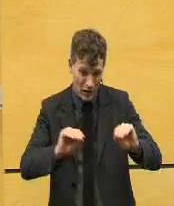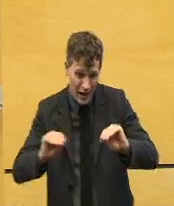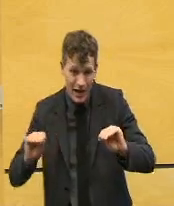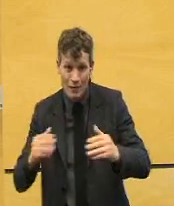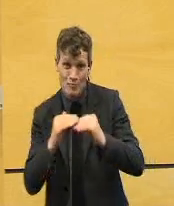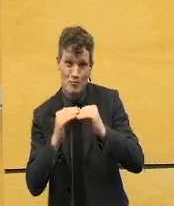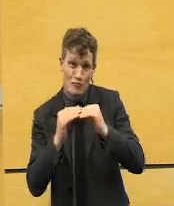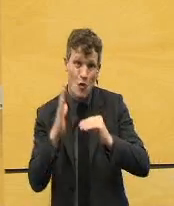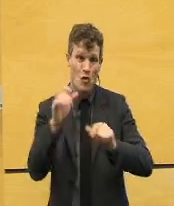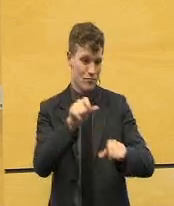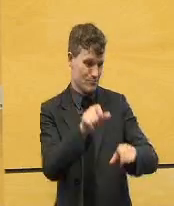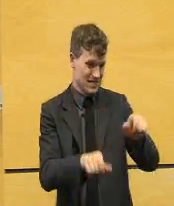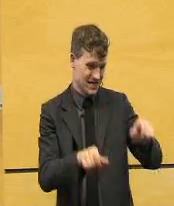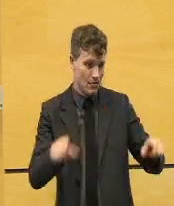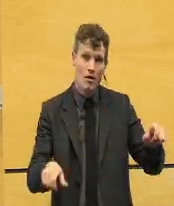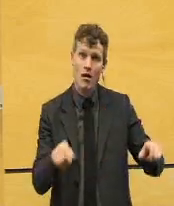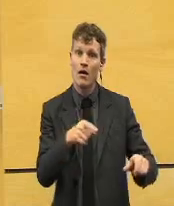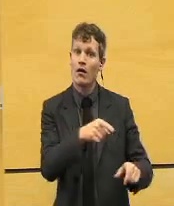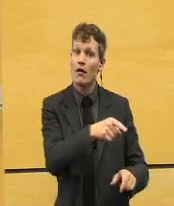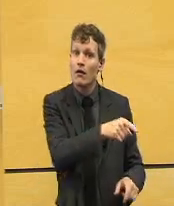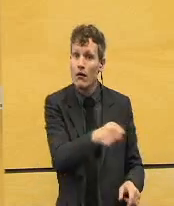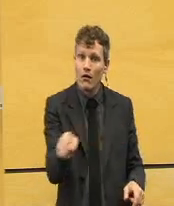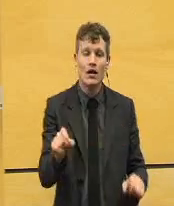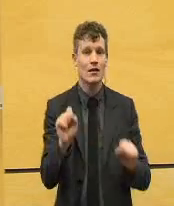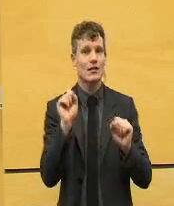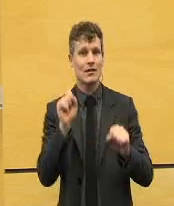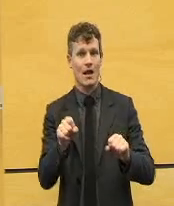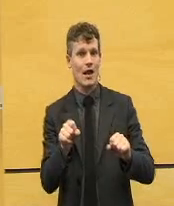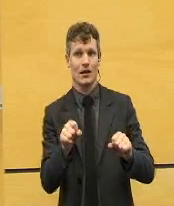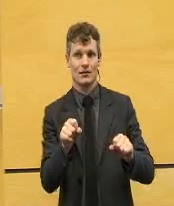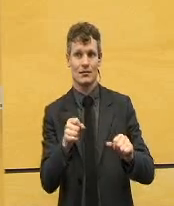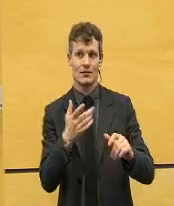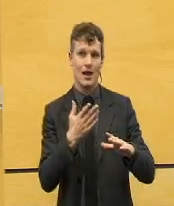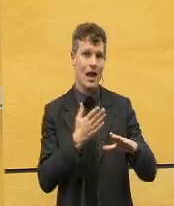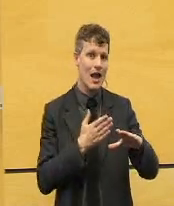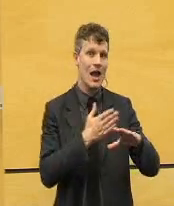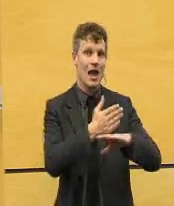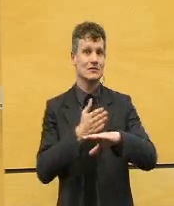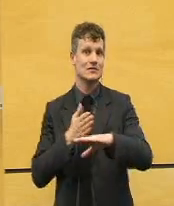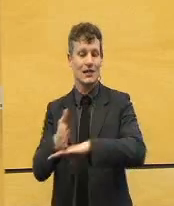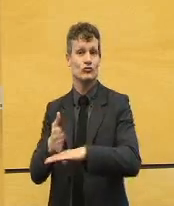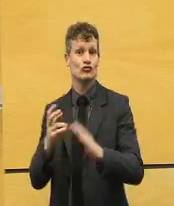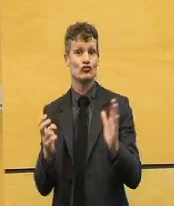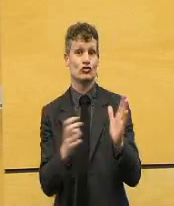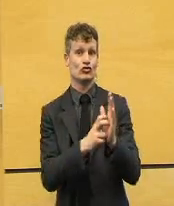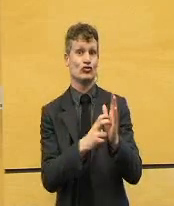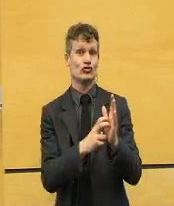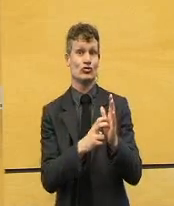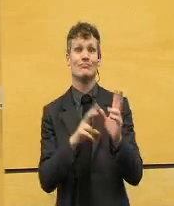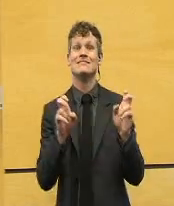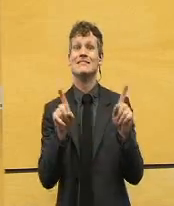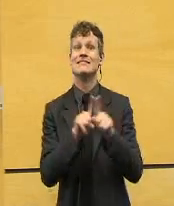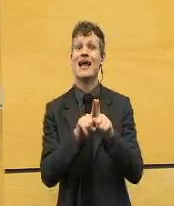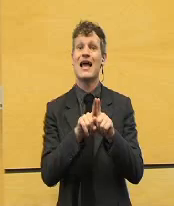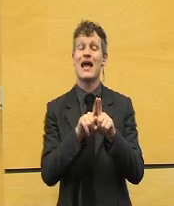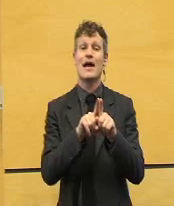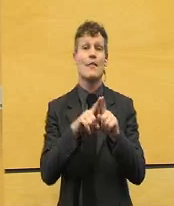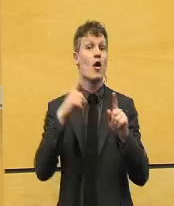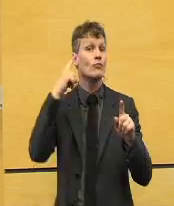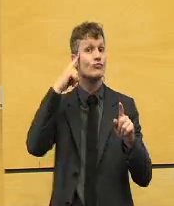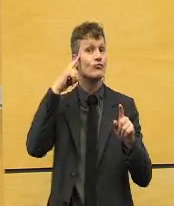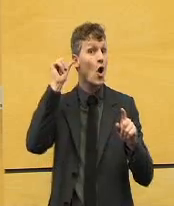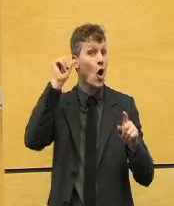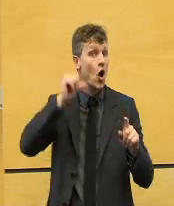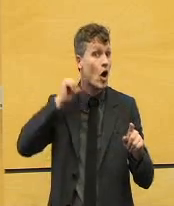access and to be registered, like audiologists who can grant it for being able